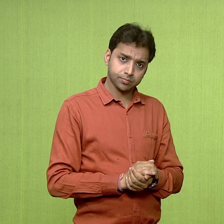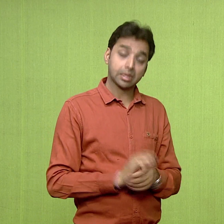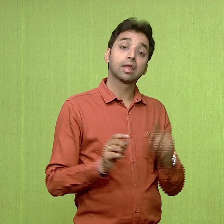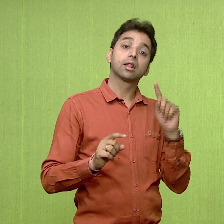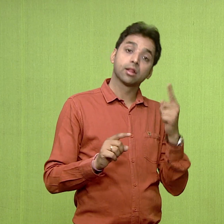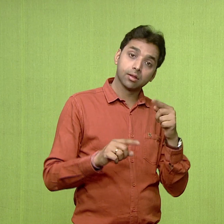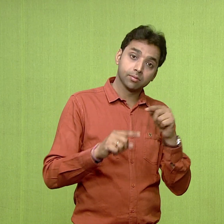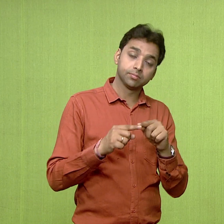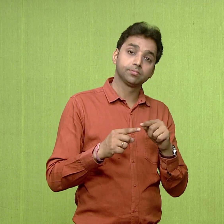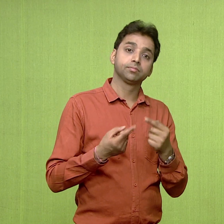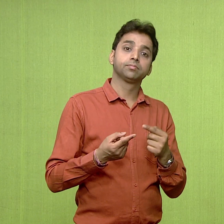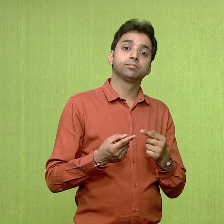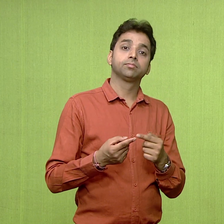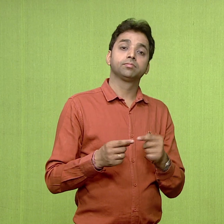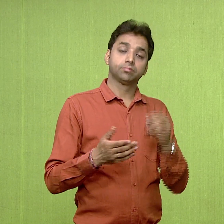like art,